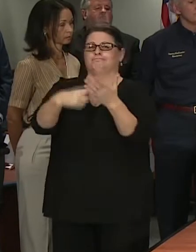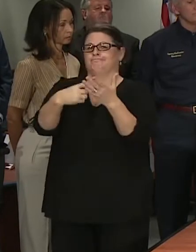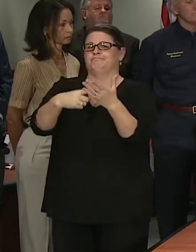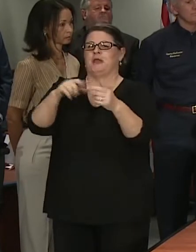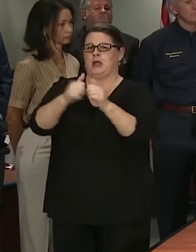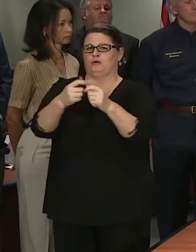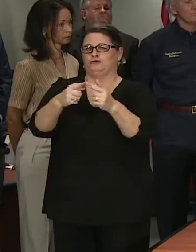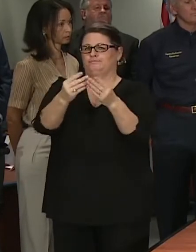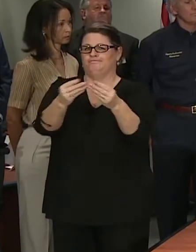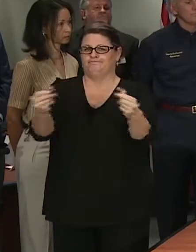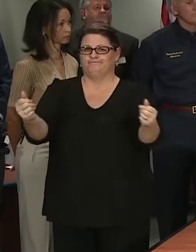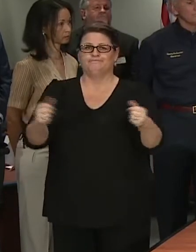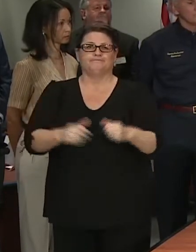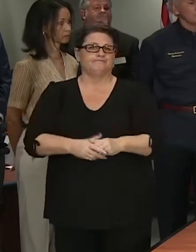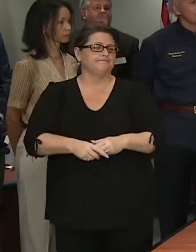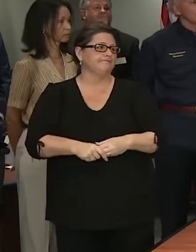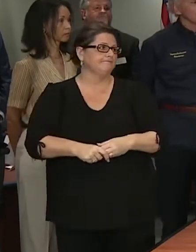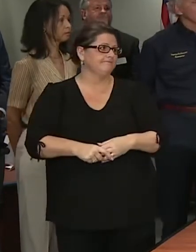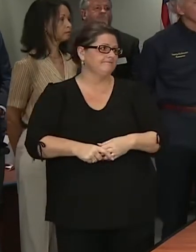plan. Dr. Cawley.